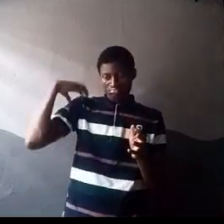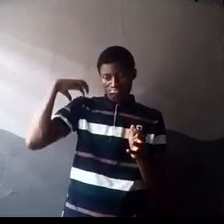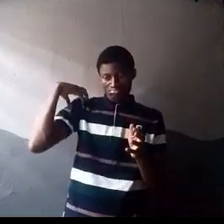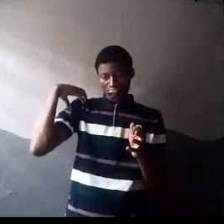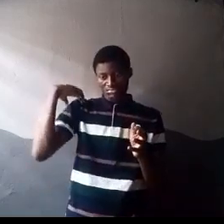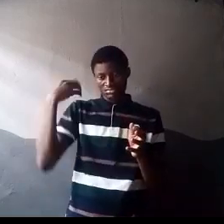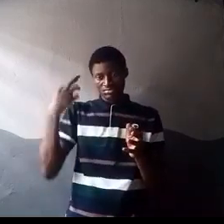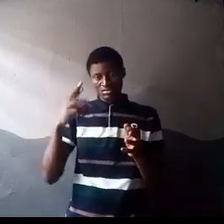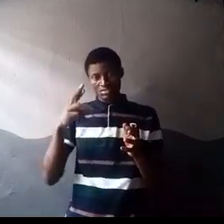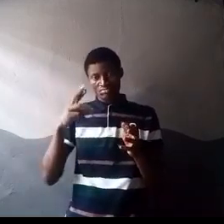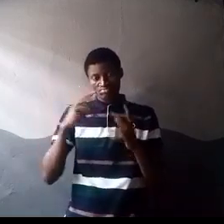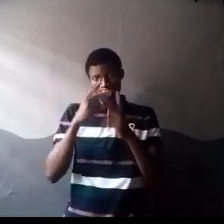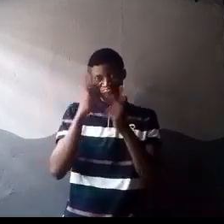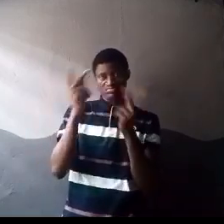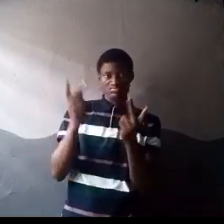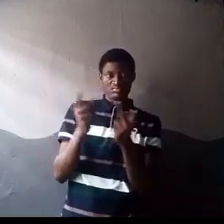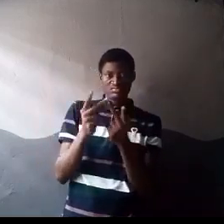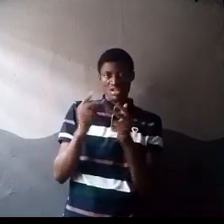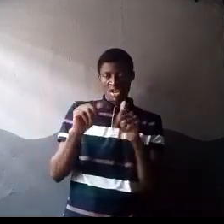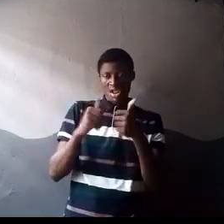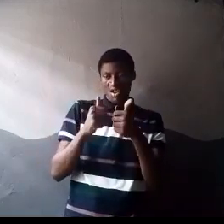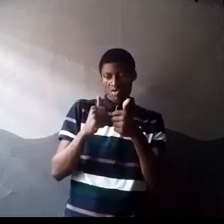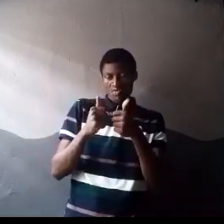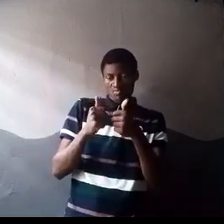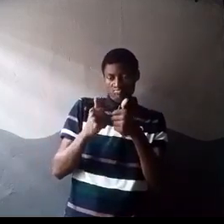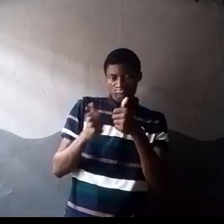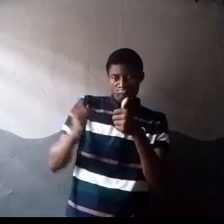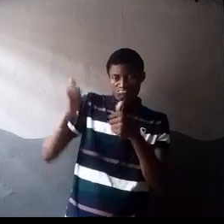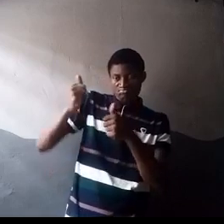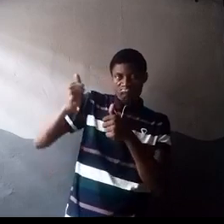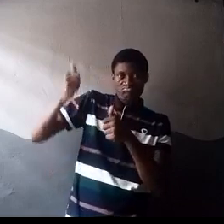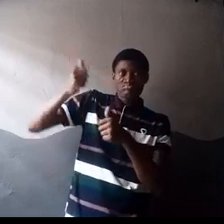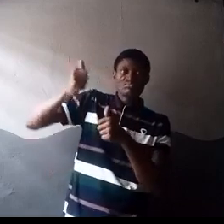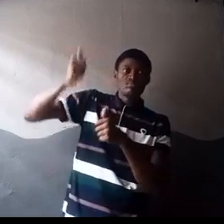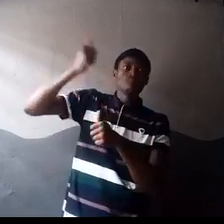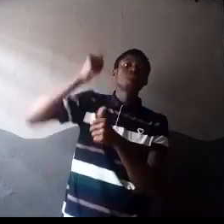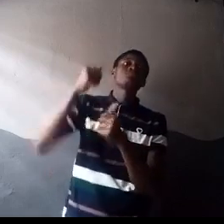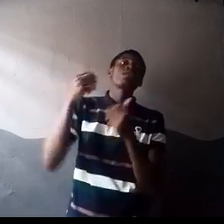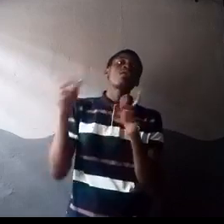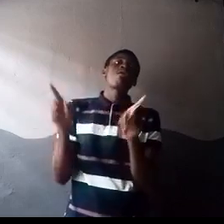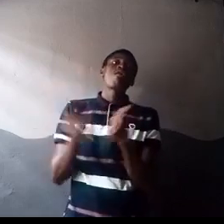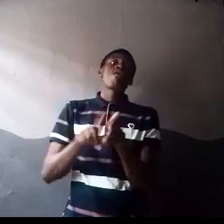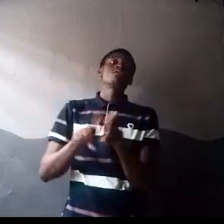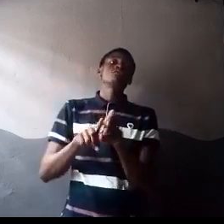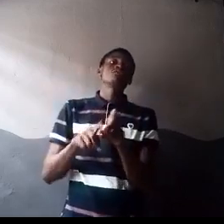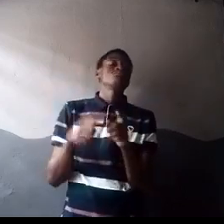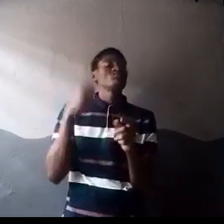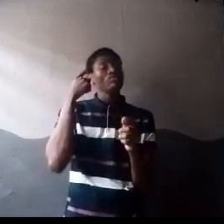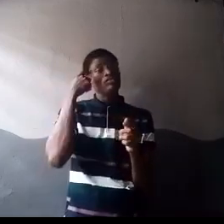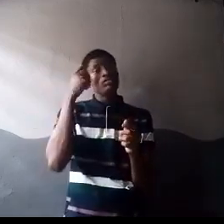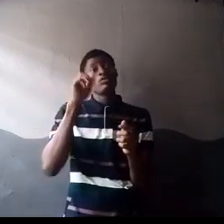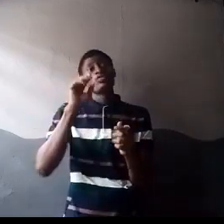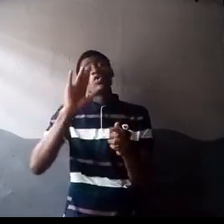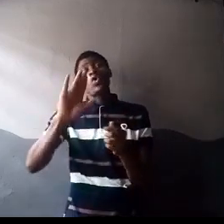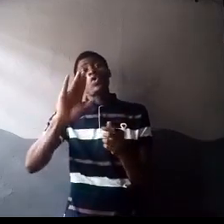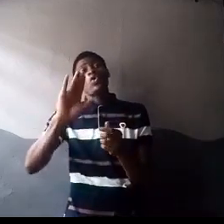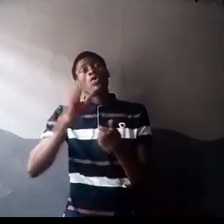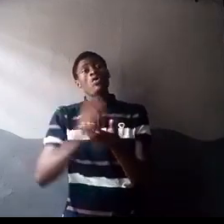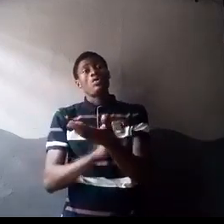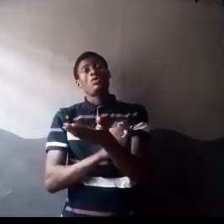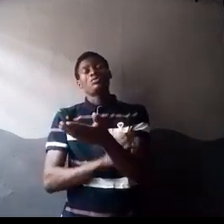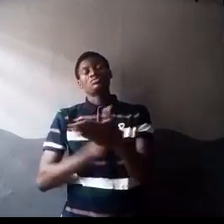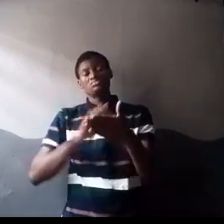as why you prefer that particular university. Then for the course, why do you want that course? It could be that the